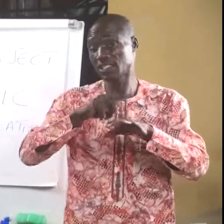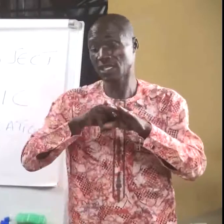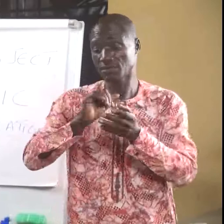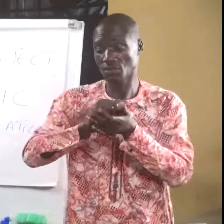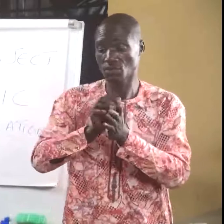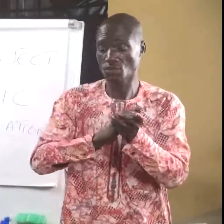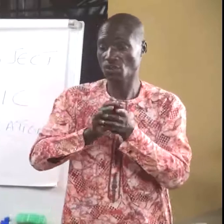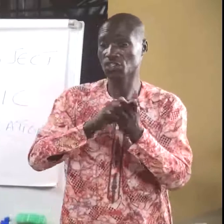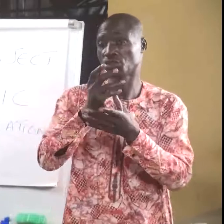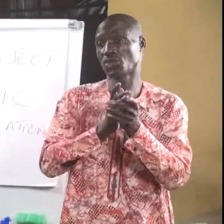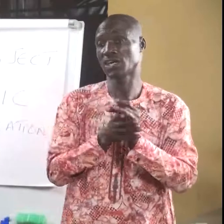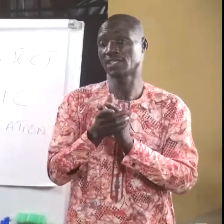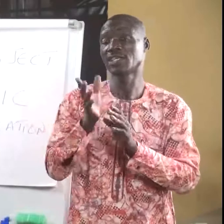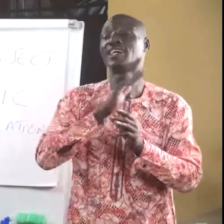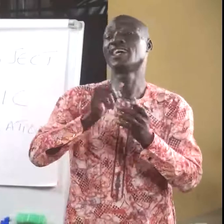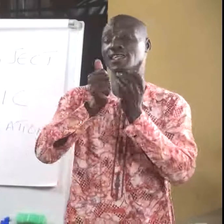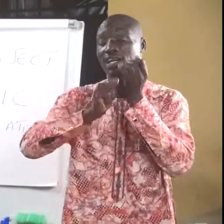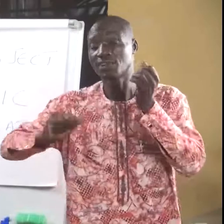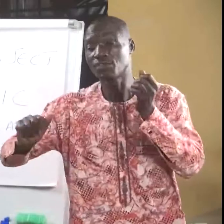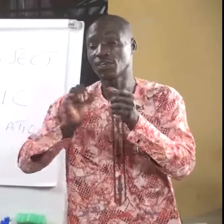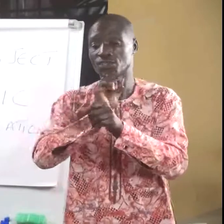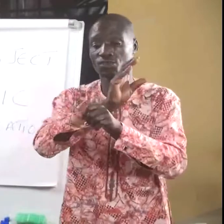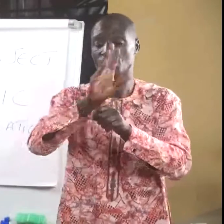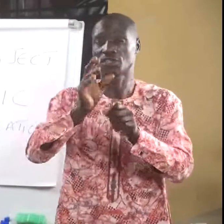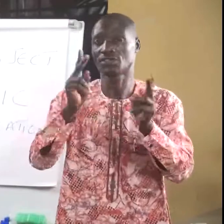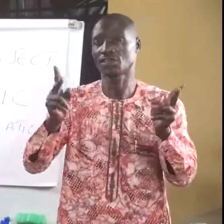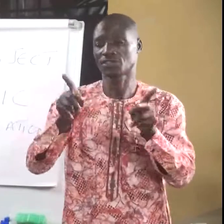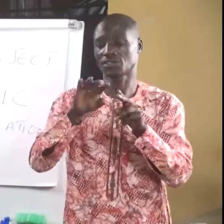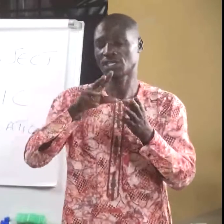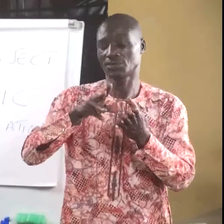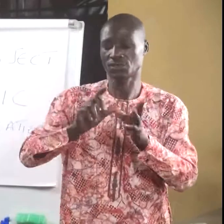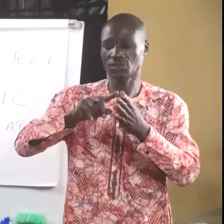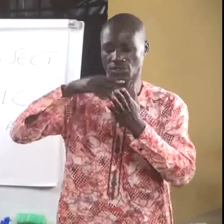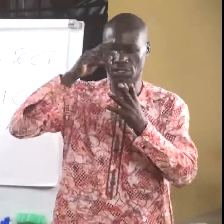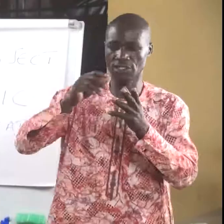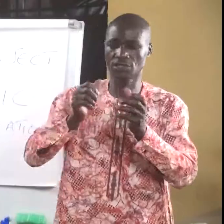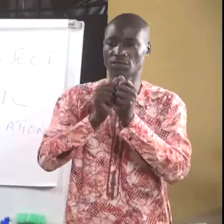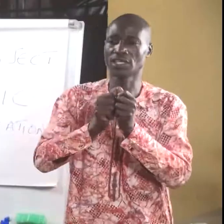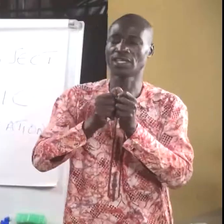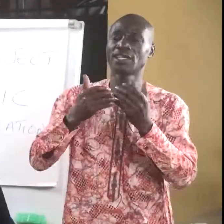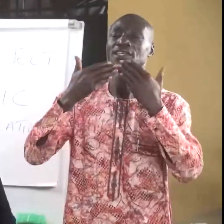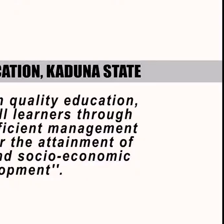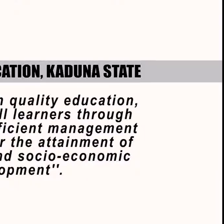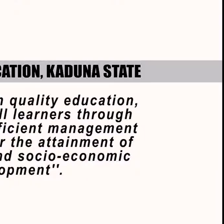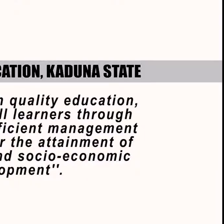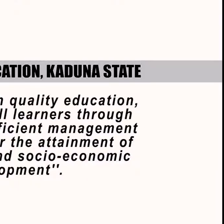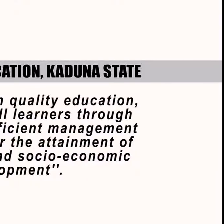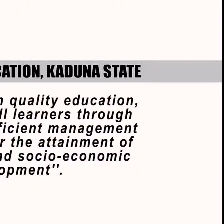want you to be safe so that we'll continue to learn together. Till we meet next time. Bye-bye.